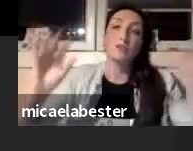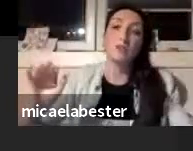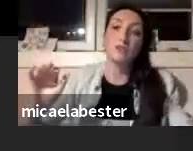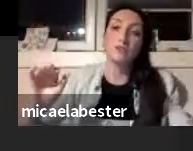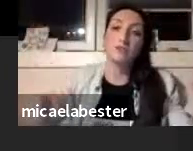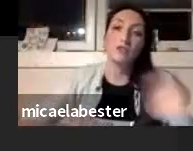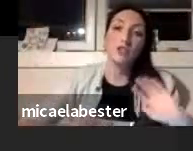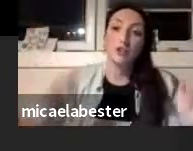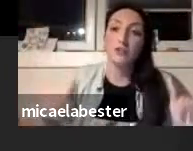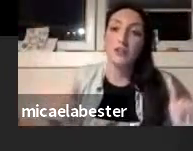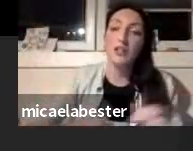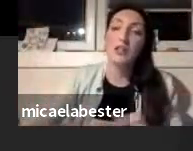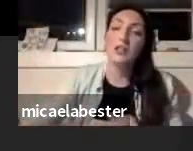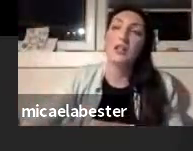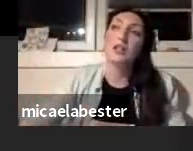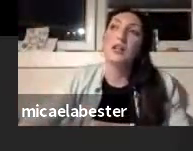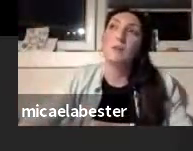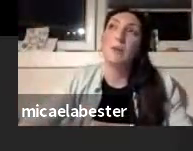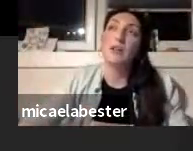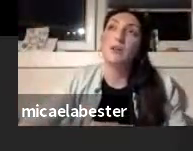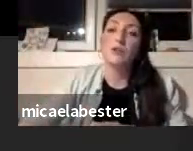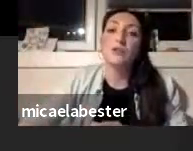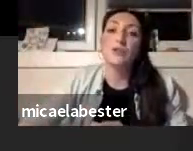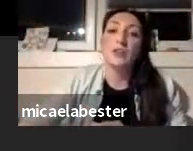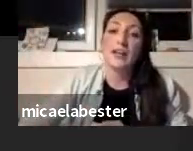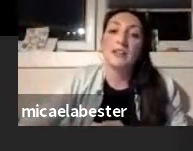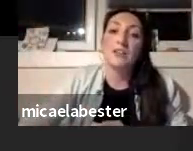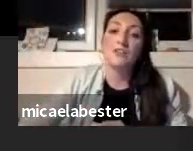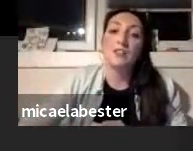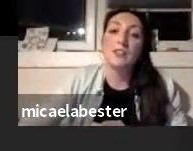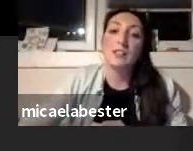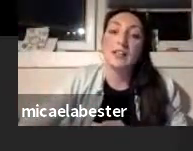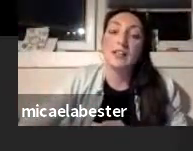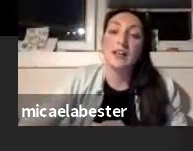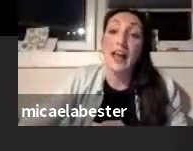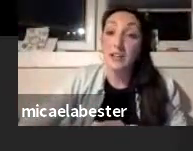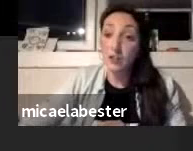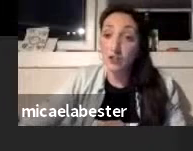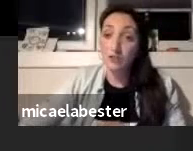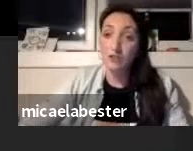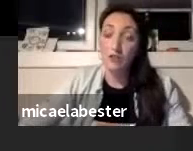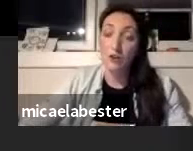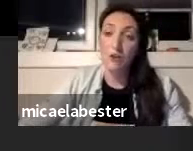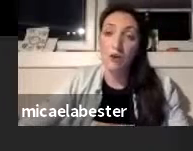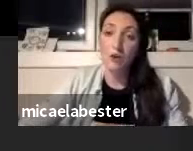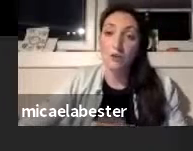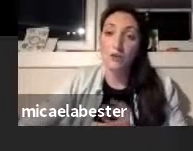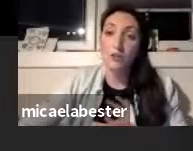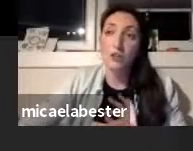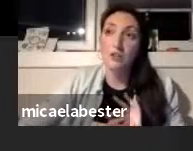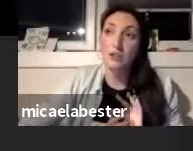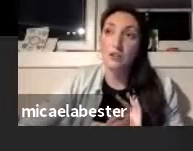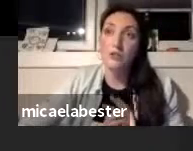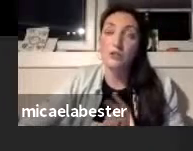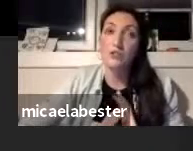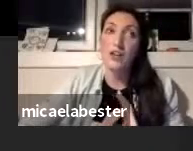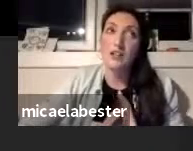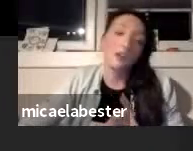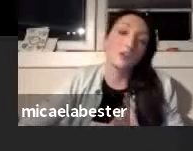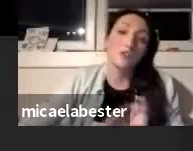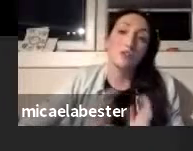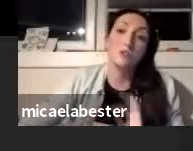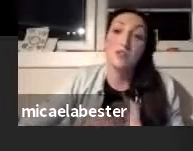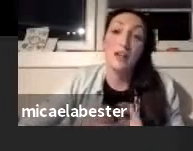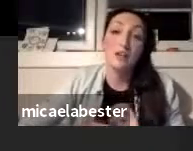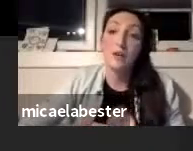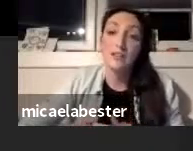in terms of geography, but you also get differences in age. So older users and